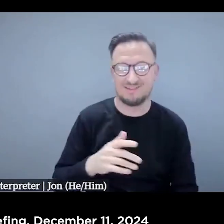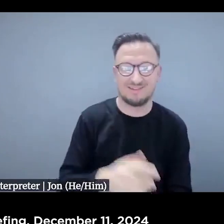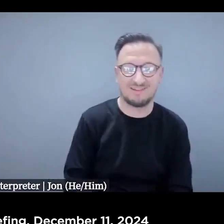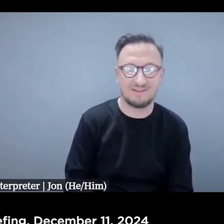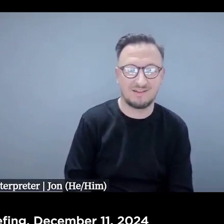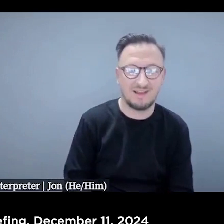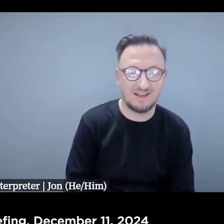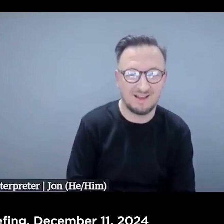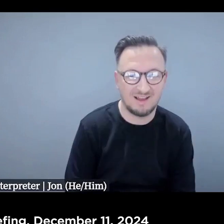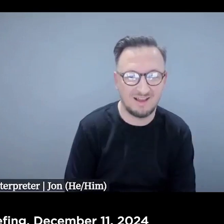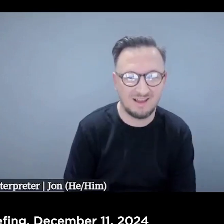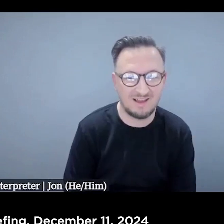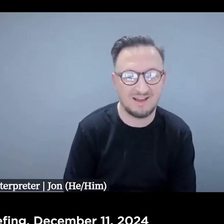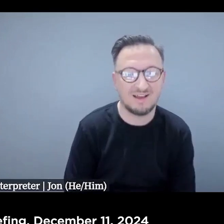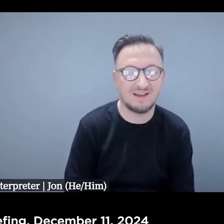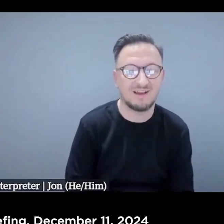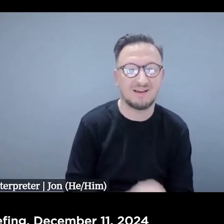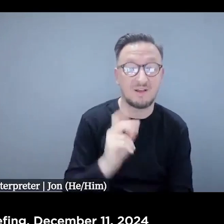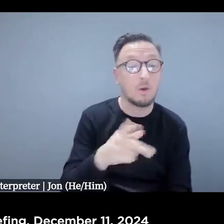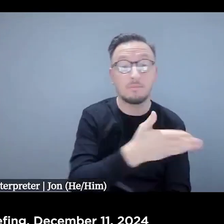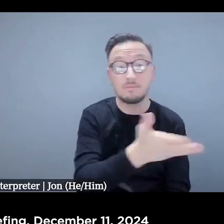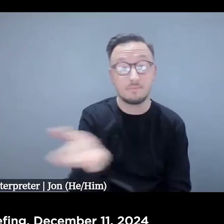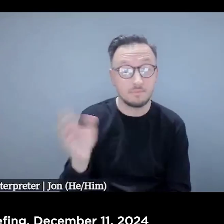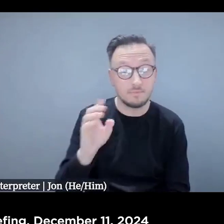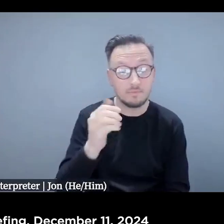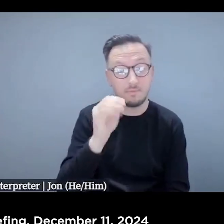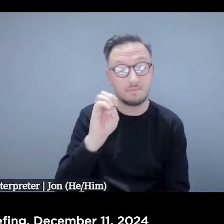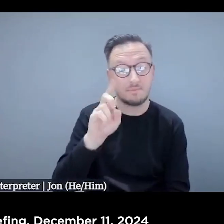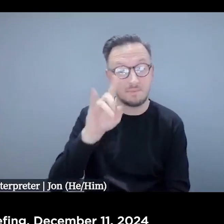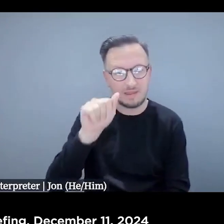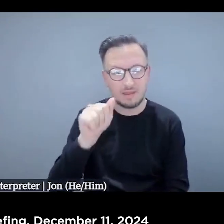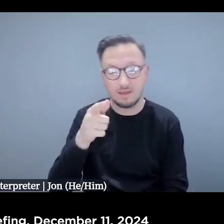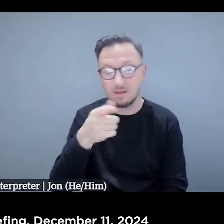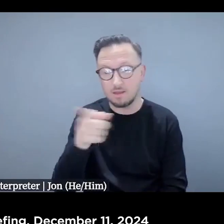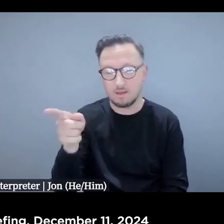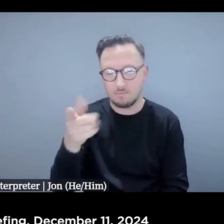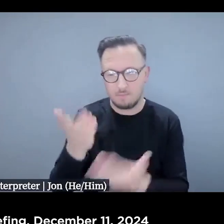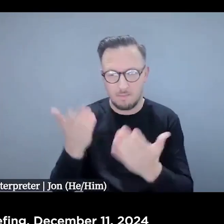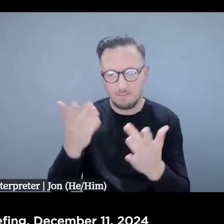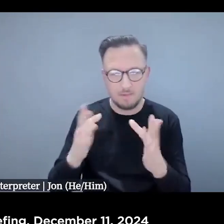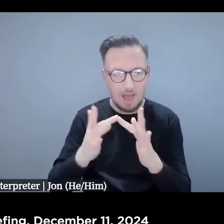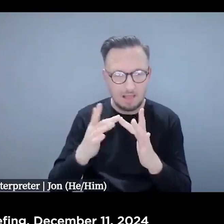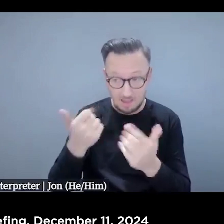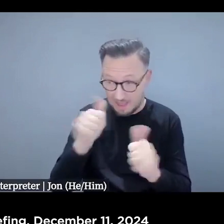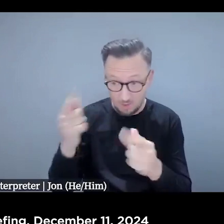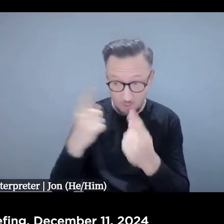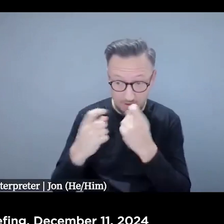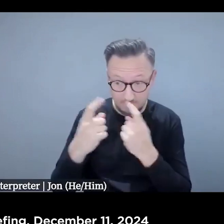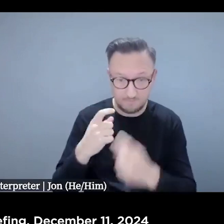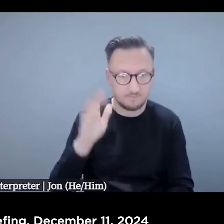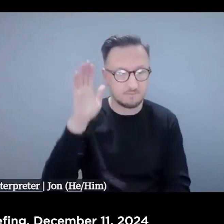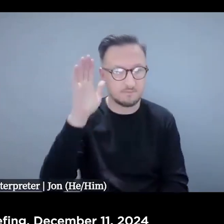moving on to the next thing in my day. So members of the media who may be on the line, have any questions? Hey, Stacy,